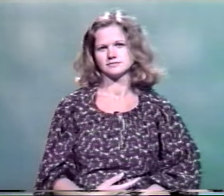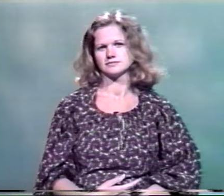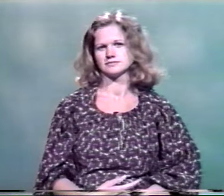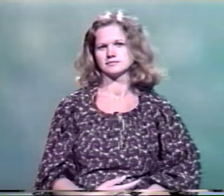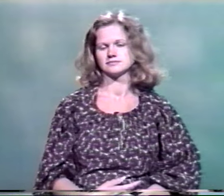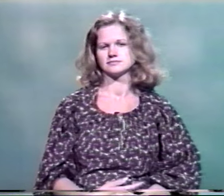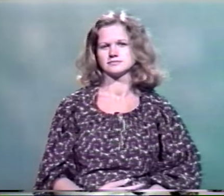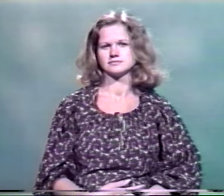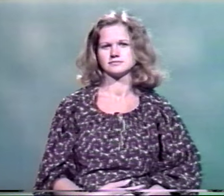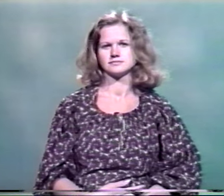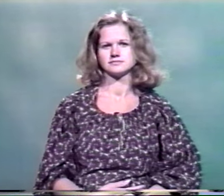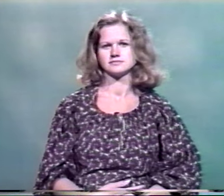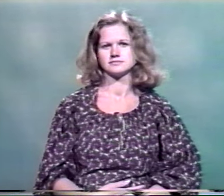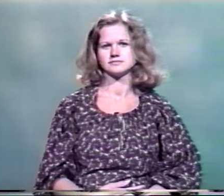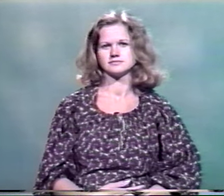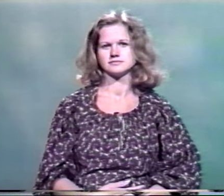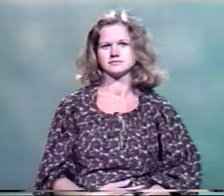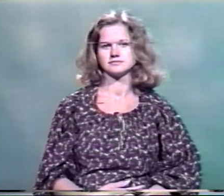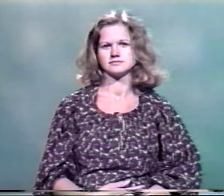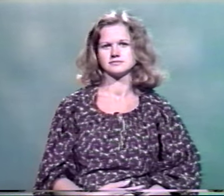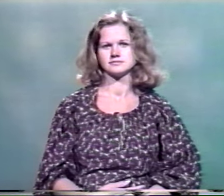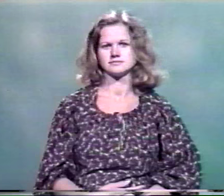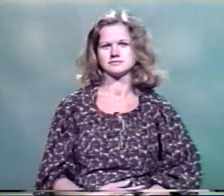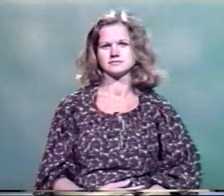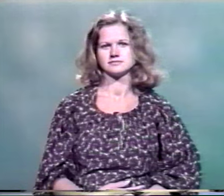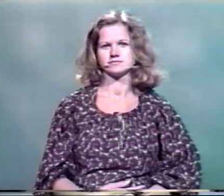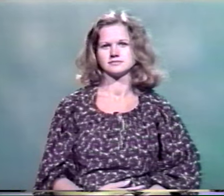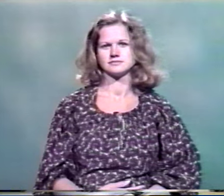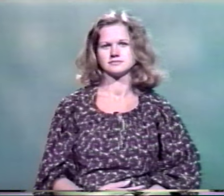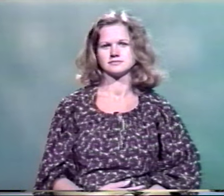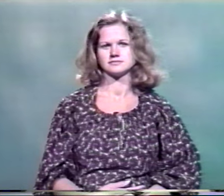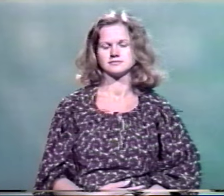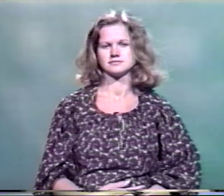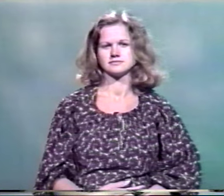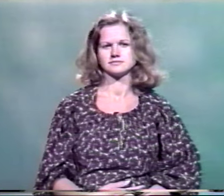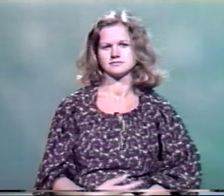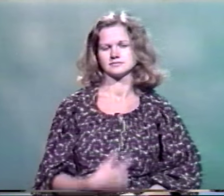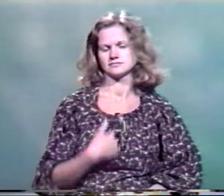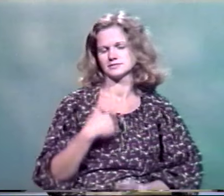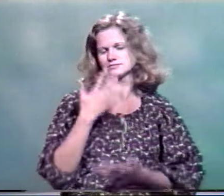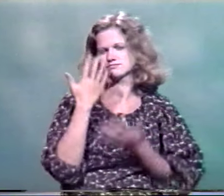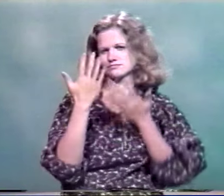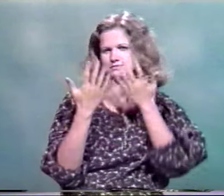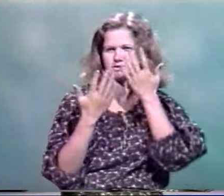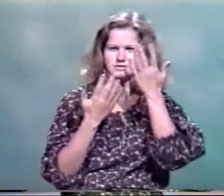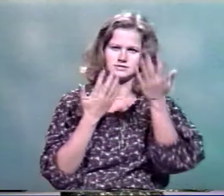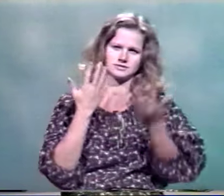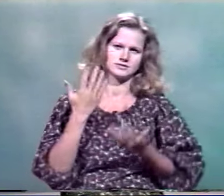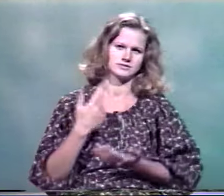I was embarrassed. Notice that the sign for me is repeated again for emphasis.